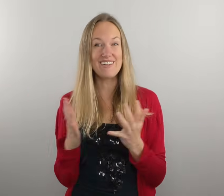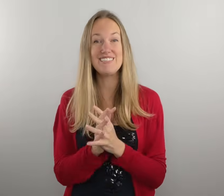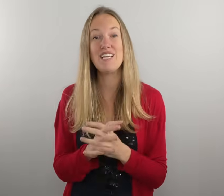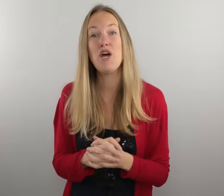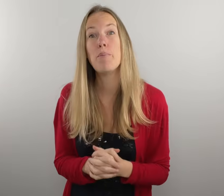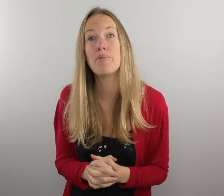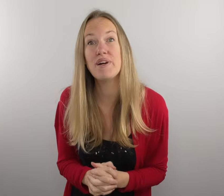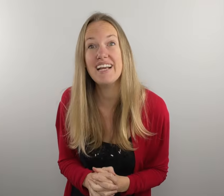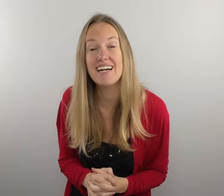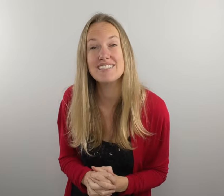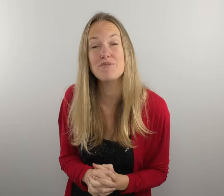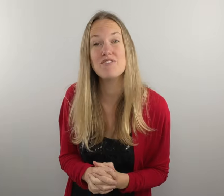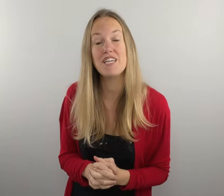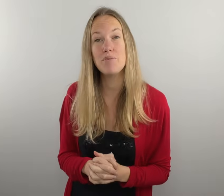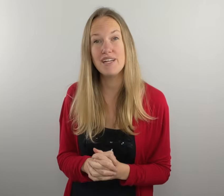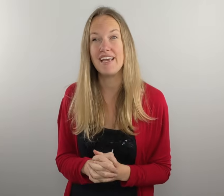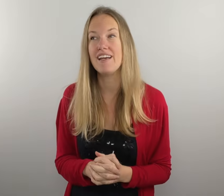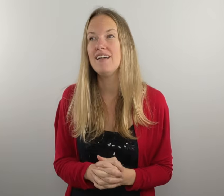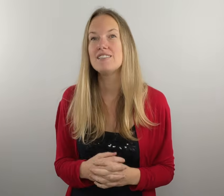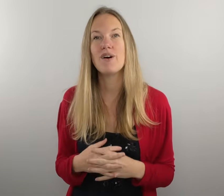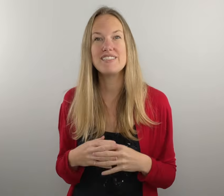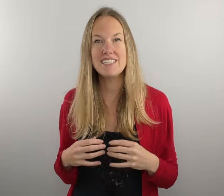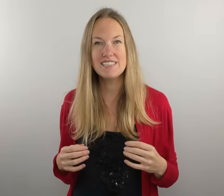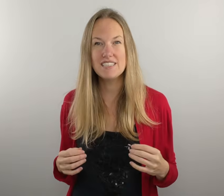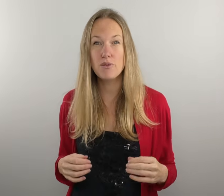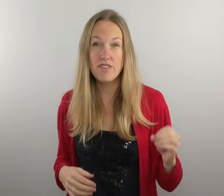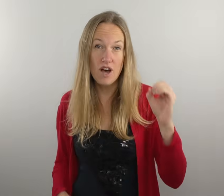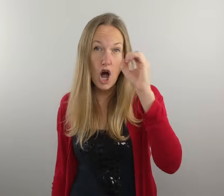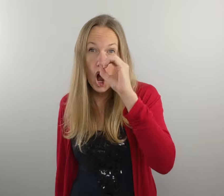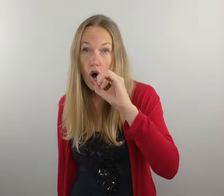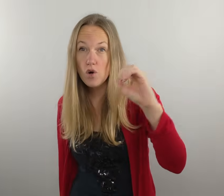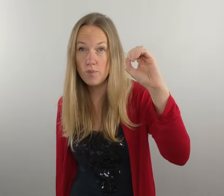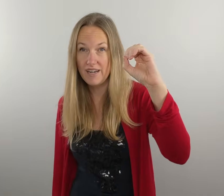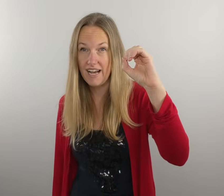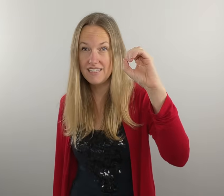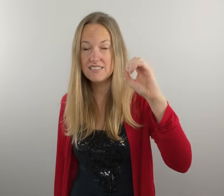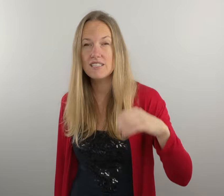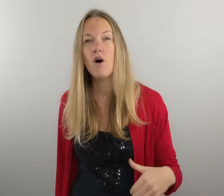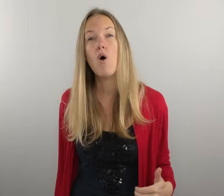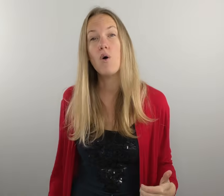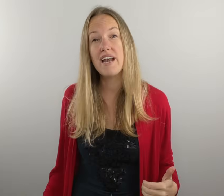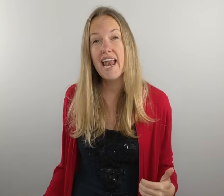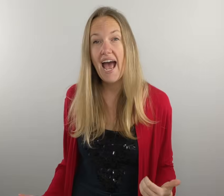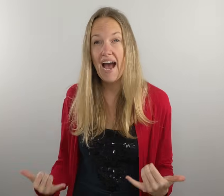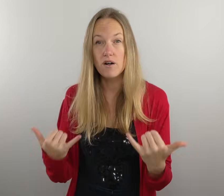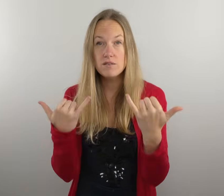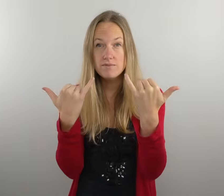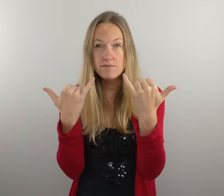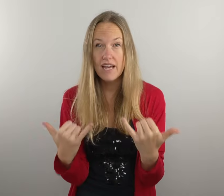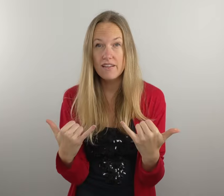chorus, bring us some figgy pudding. So I've seen it start with, oh, bring us, or now, and those are